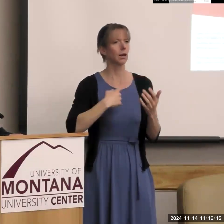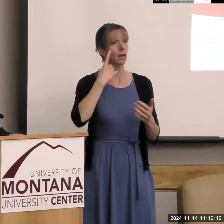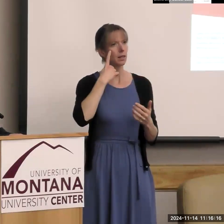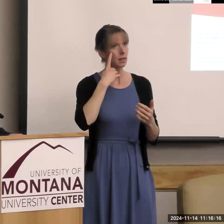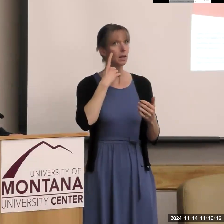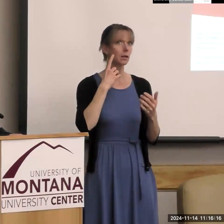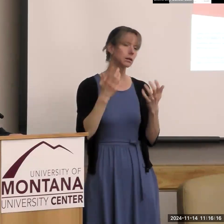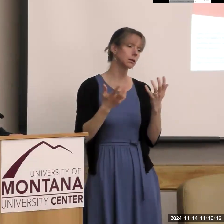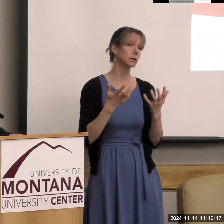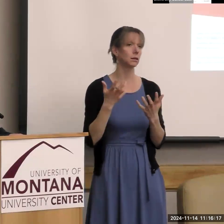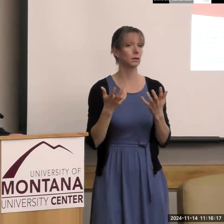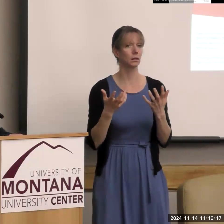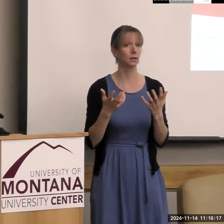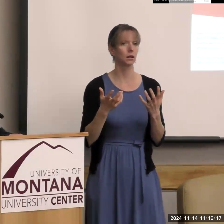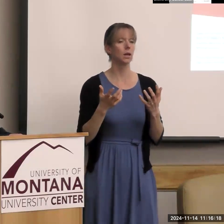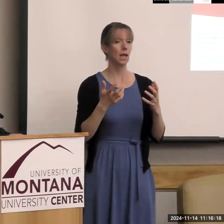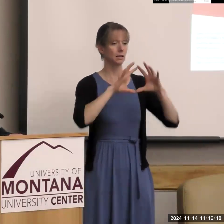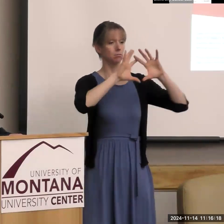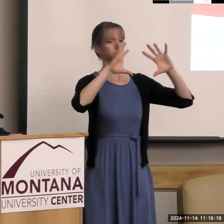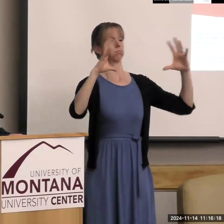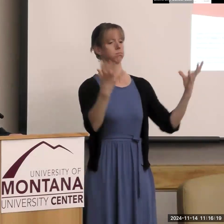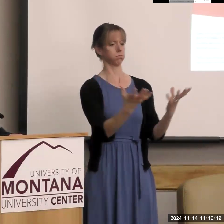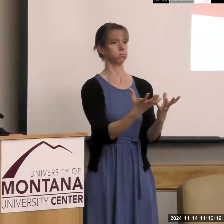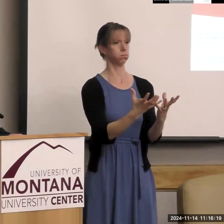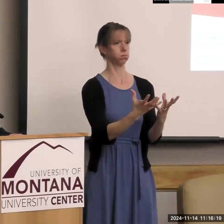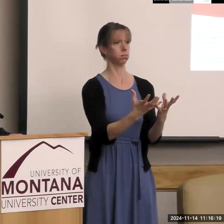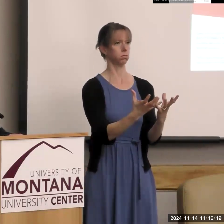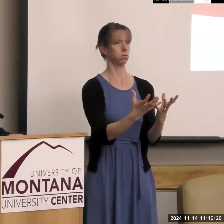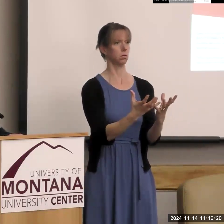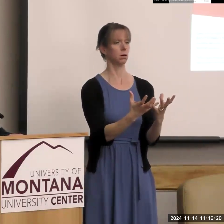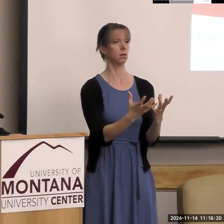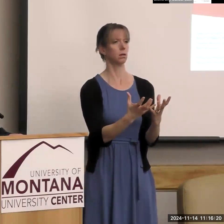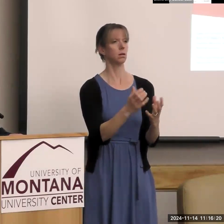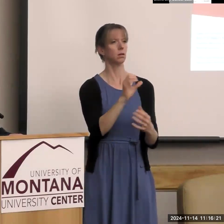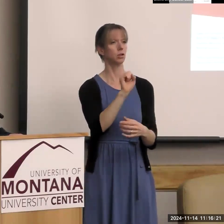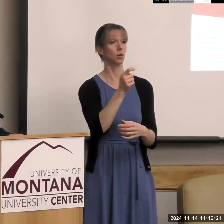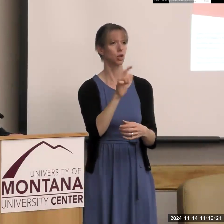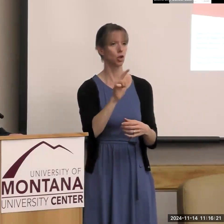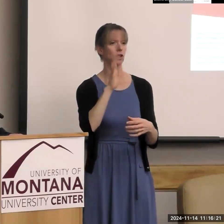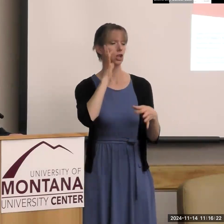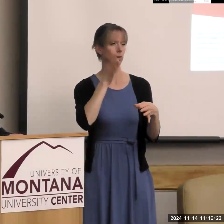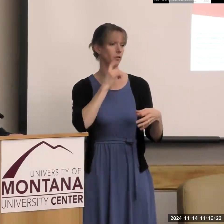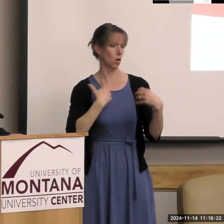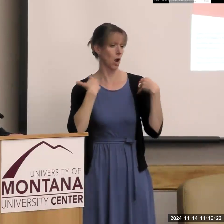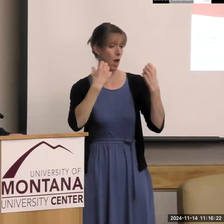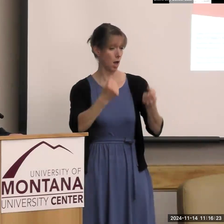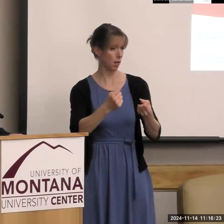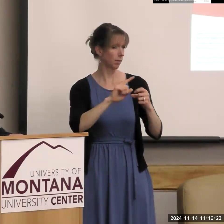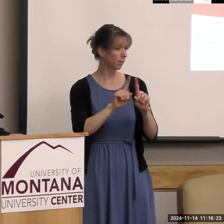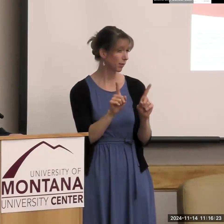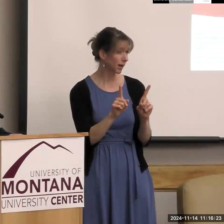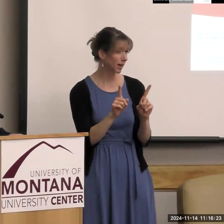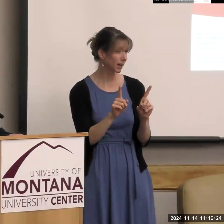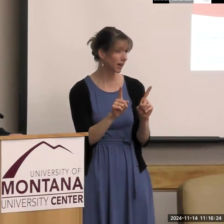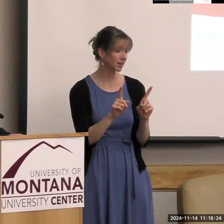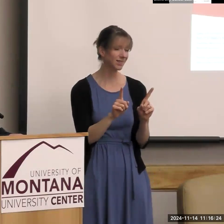conversation is that global in nature in terms that, well, social determinants of health, right? But I still